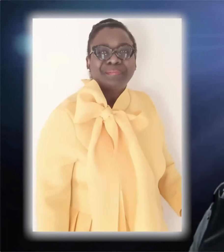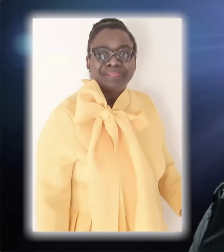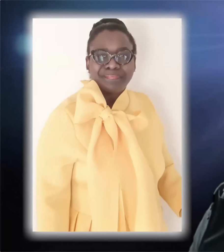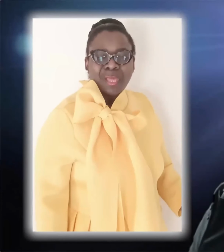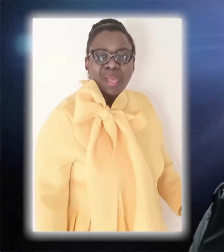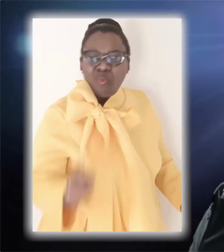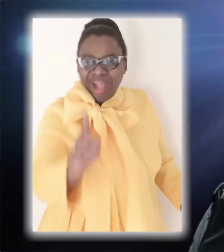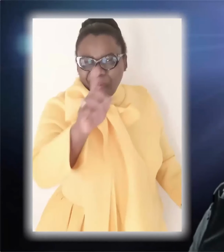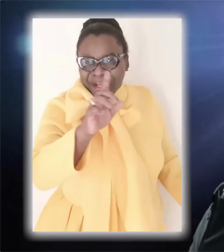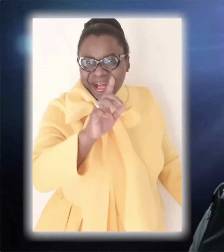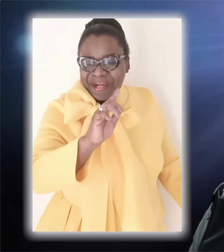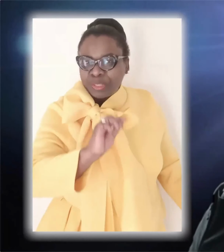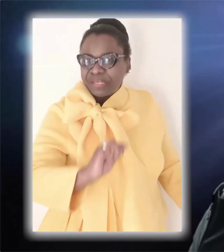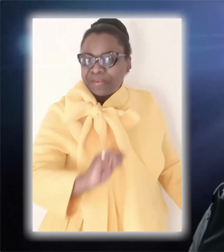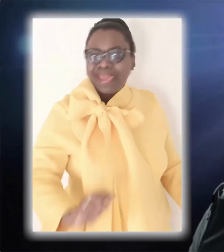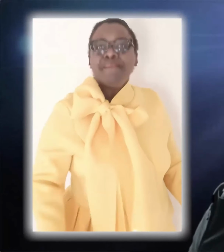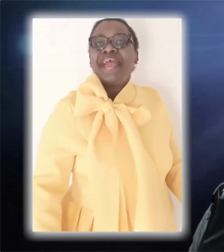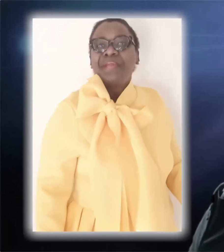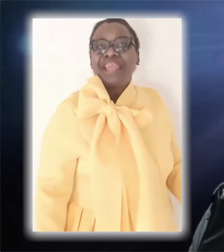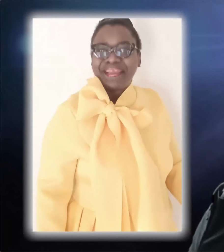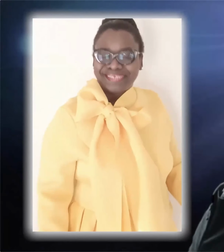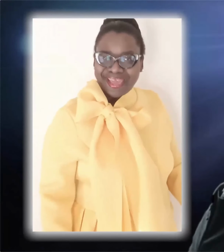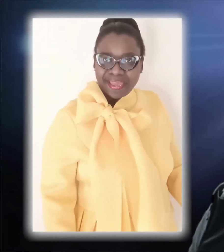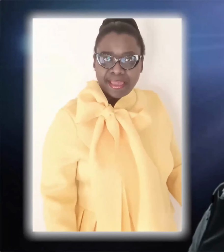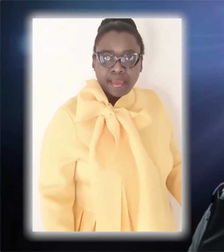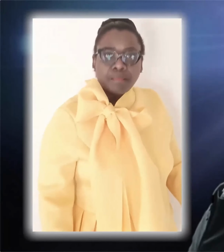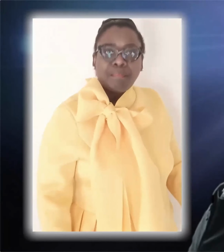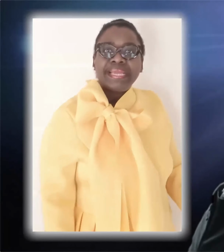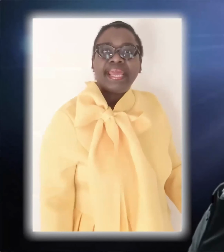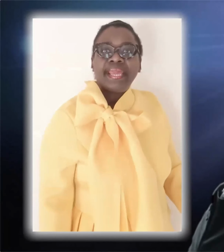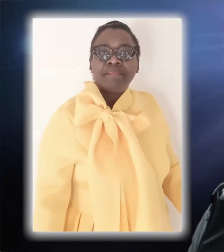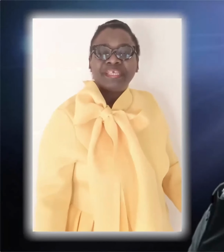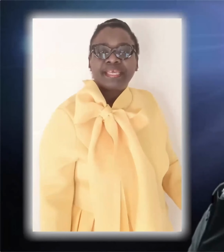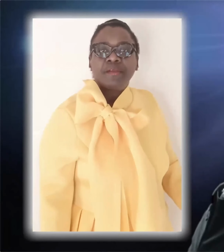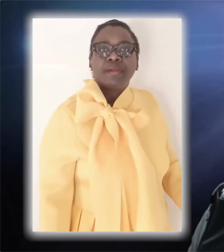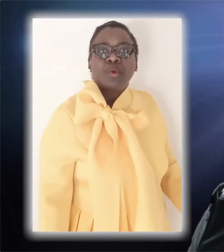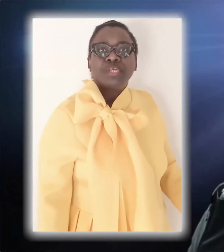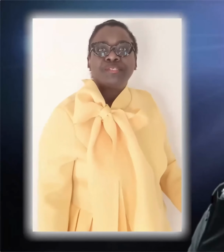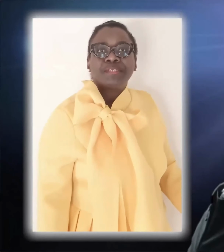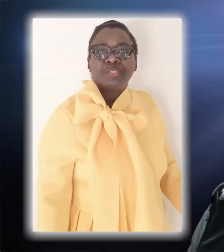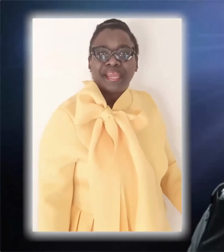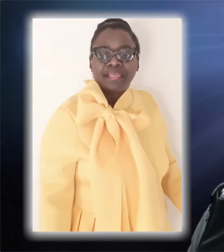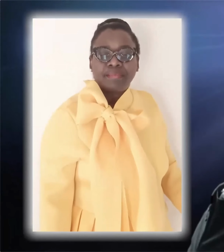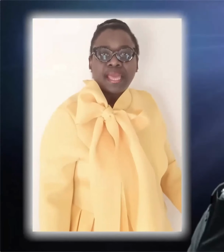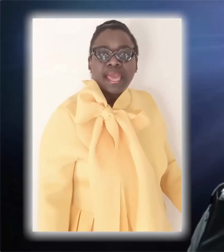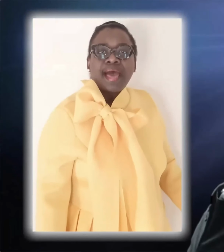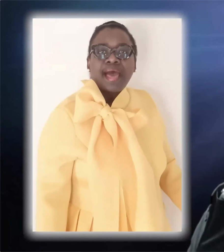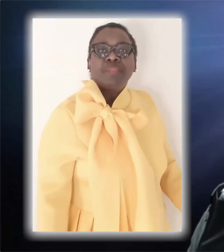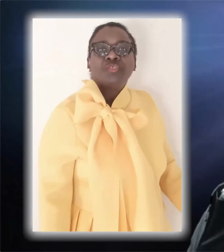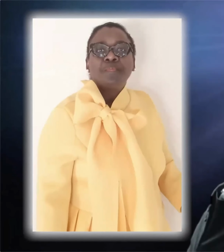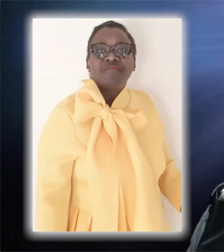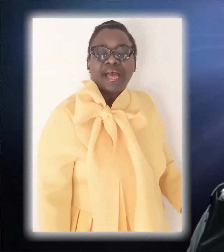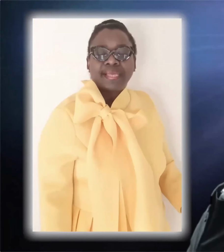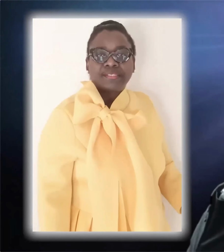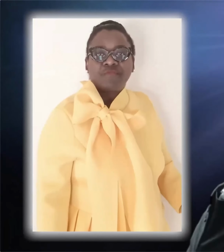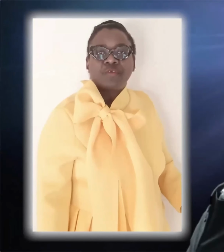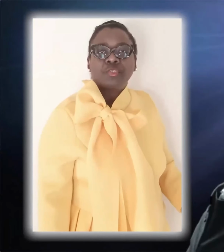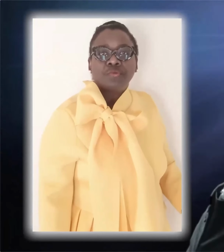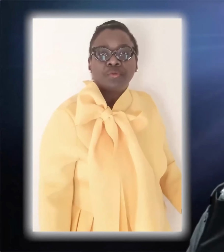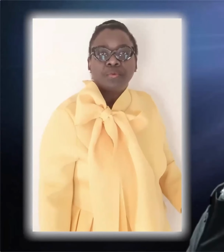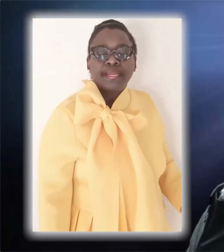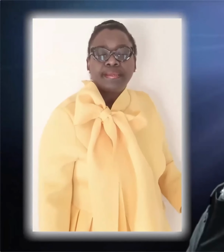Hello. Welcome to MLK Day. My name is Karen Royster James. I'm the